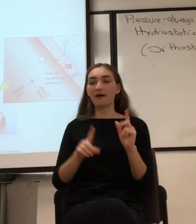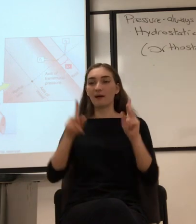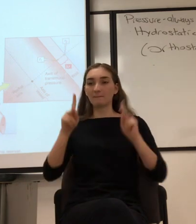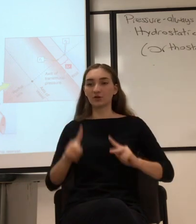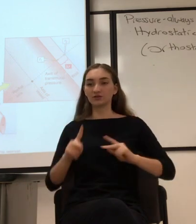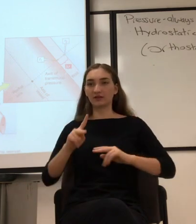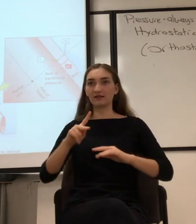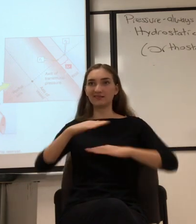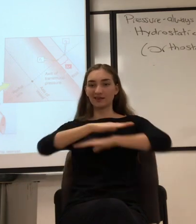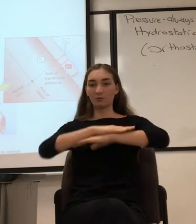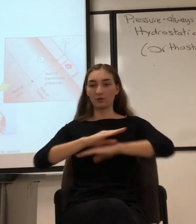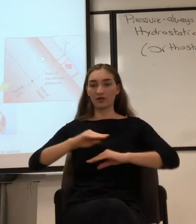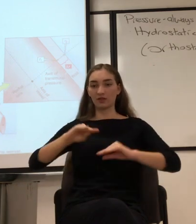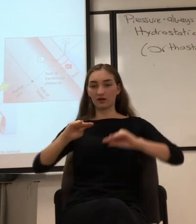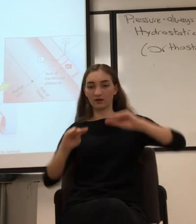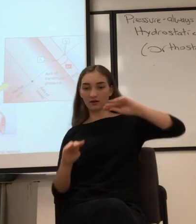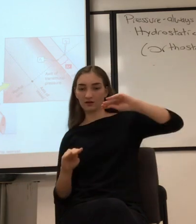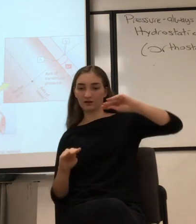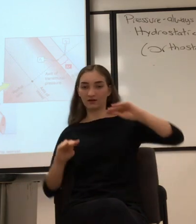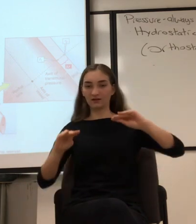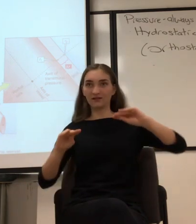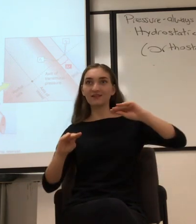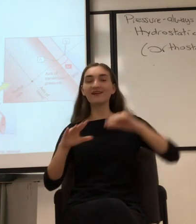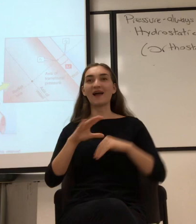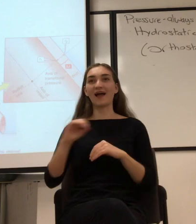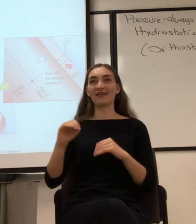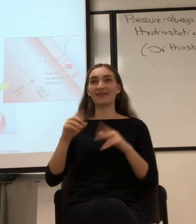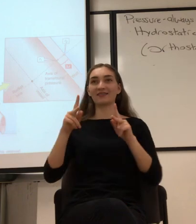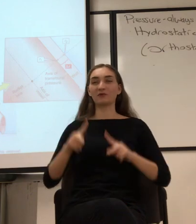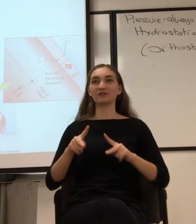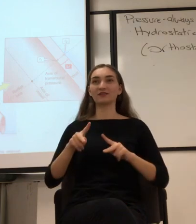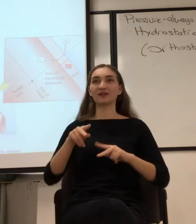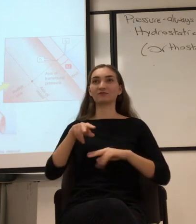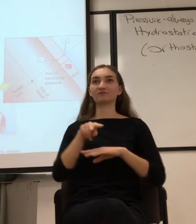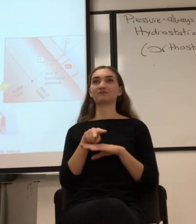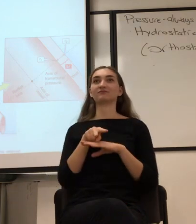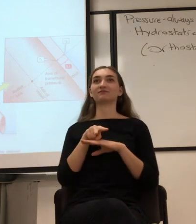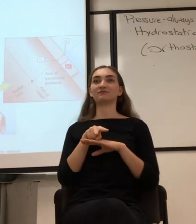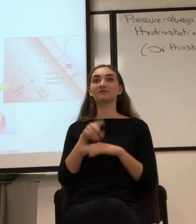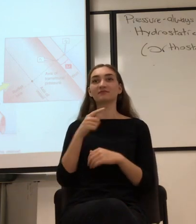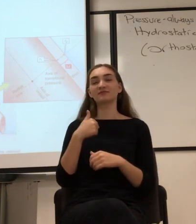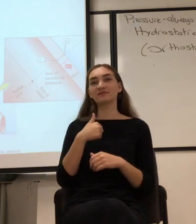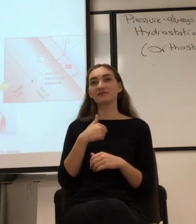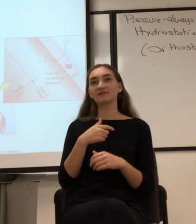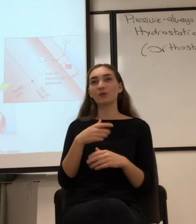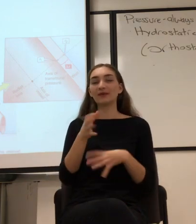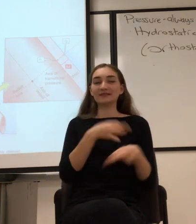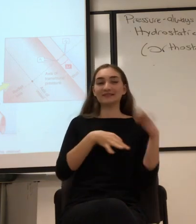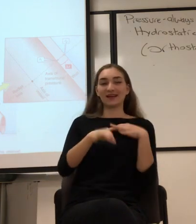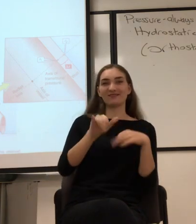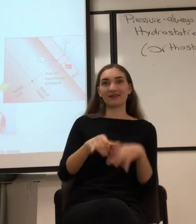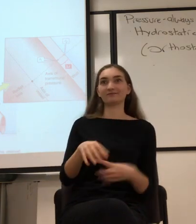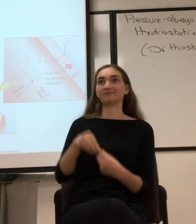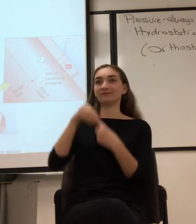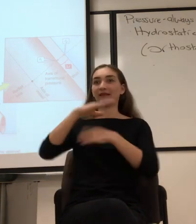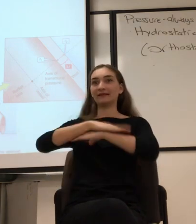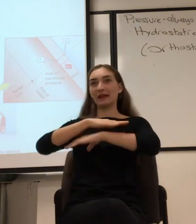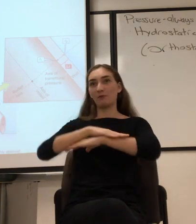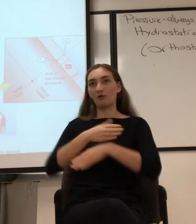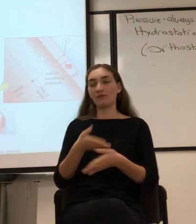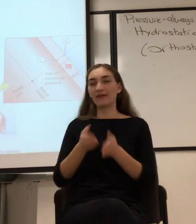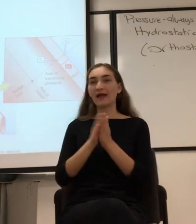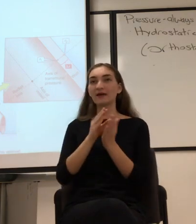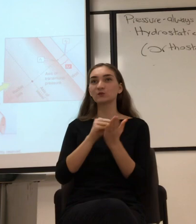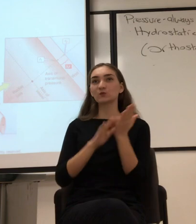You're just kind of sitting there like that. But we don't have those, obviously. So we ask you to lie down and then stand up. But it's